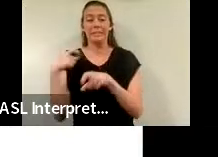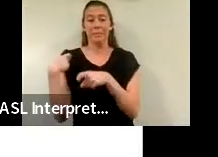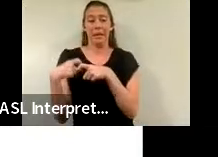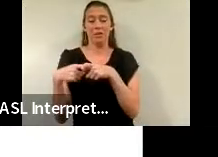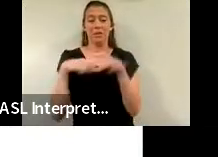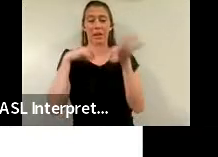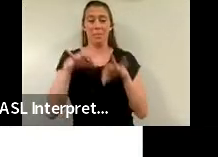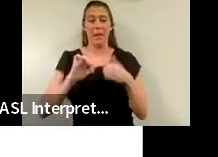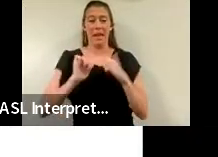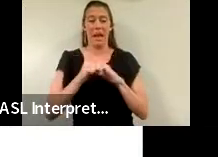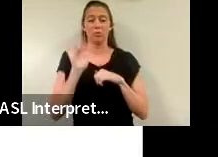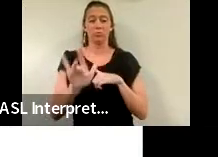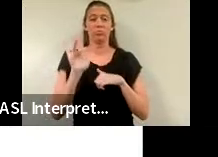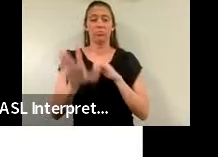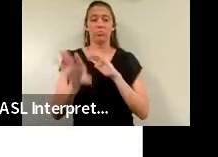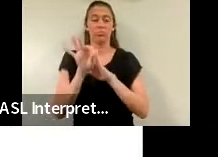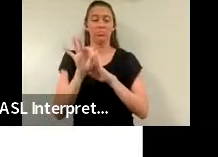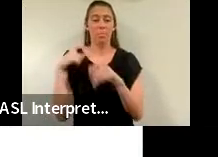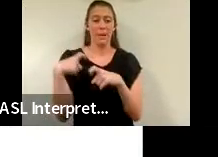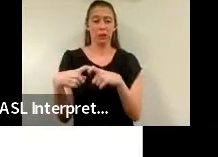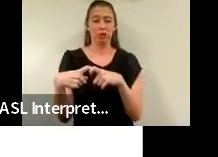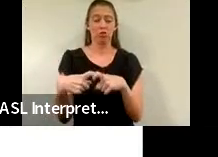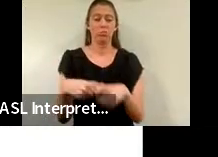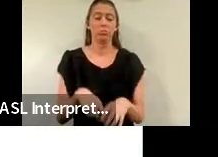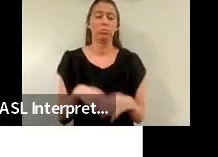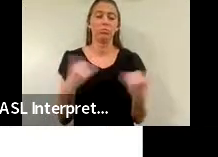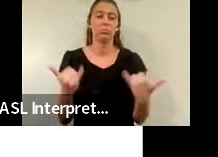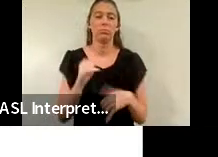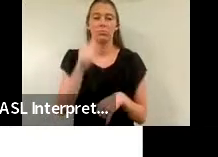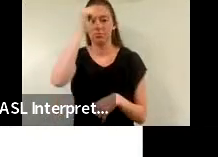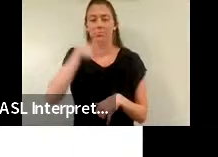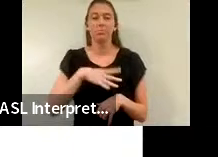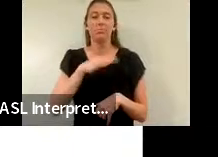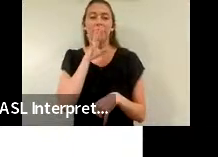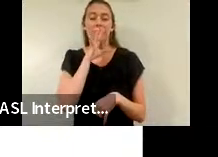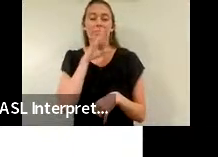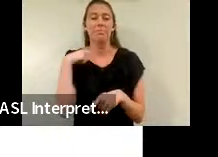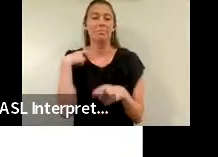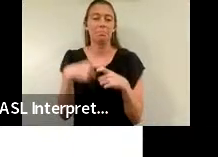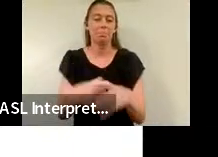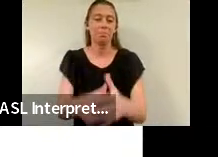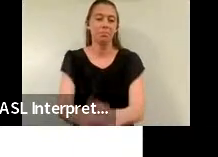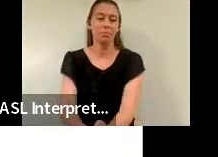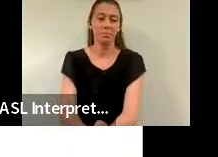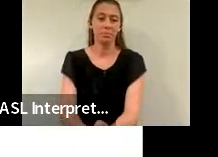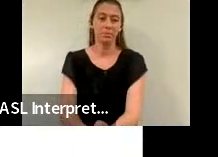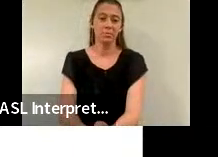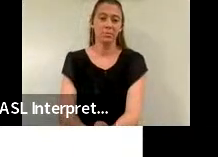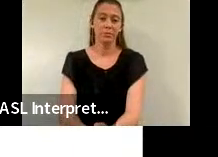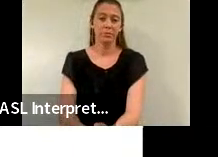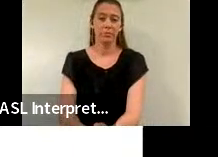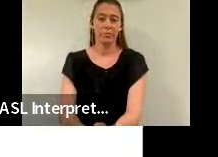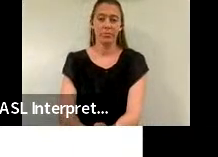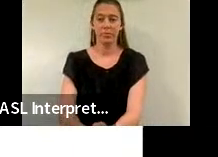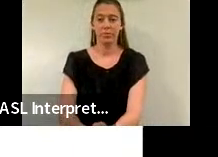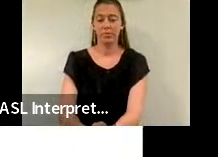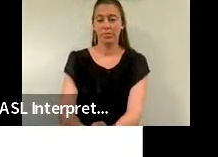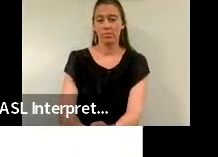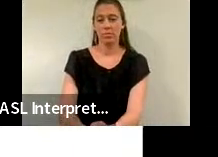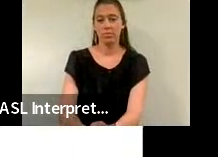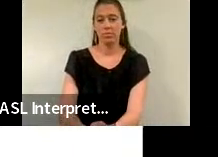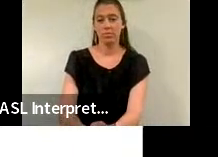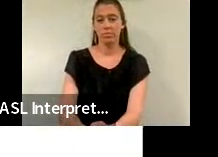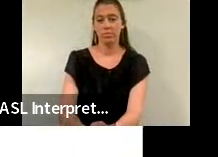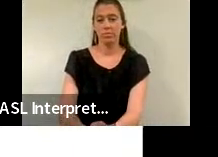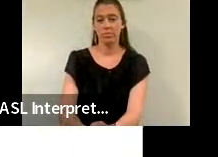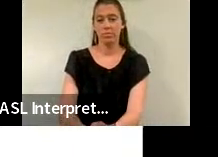Hola, ¿qué tal? Buenas tardes. Bienvenidos a otra junta de la Agencia de Servicios de Cuidado de Salud del Condado de Alameda. Por favor, para todas aquellas personas